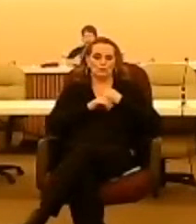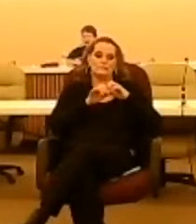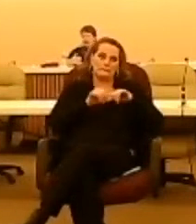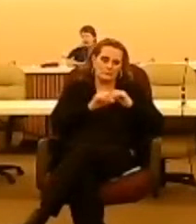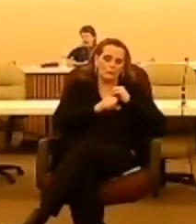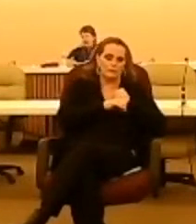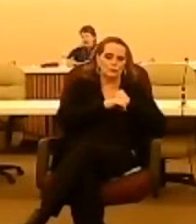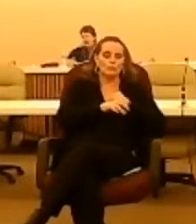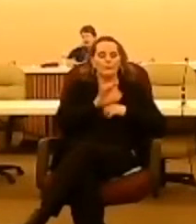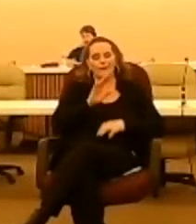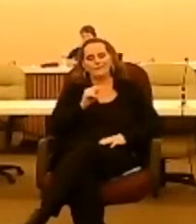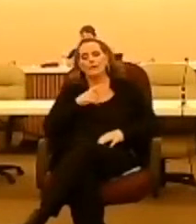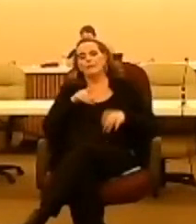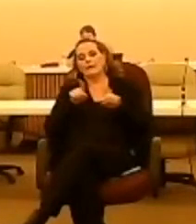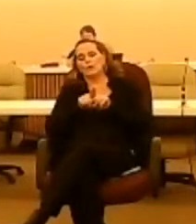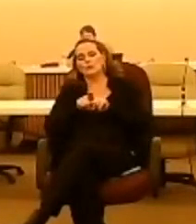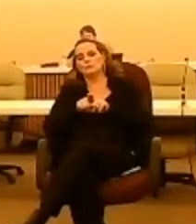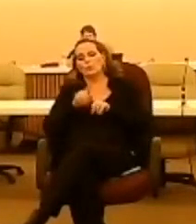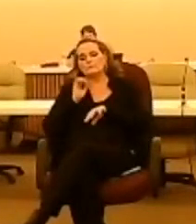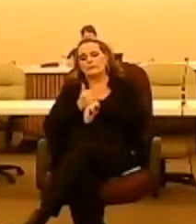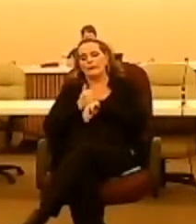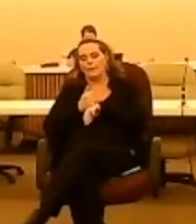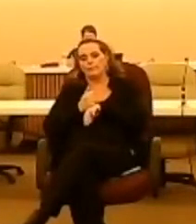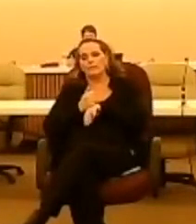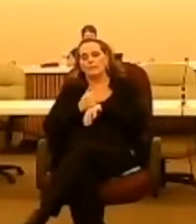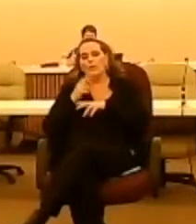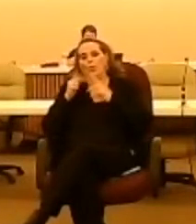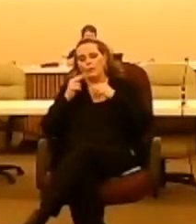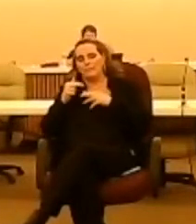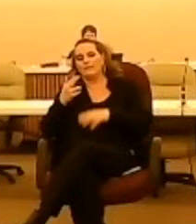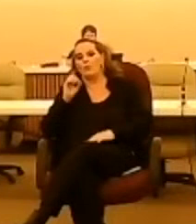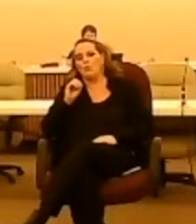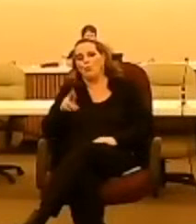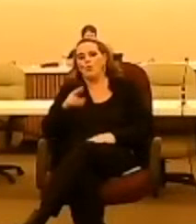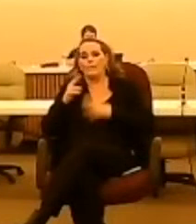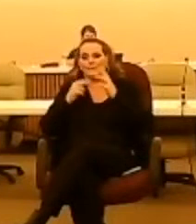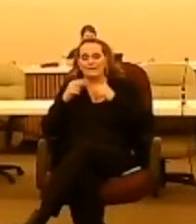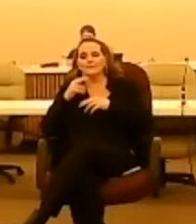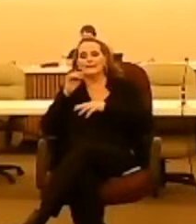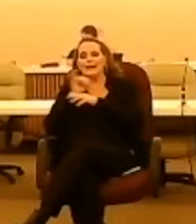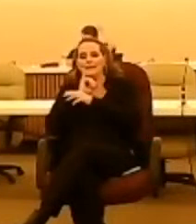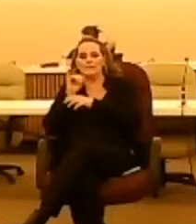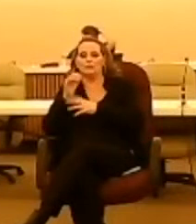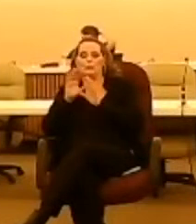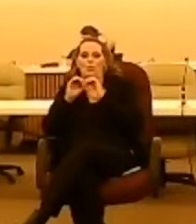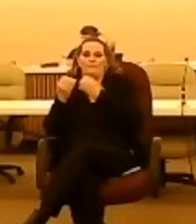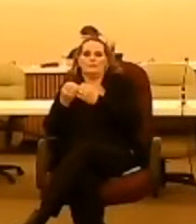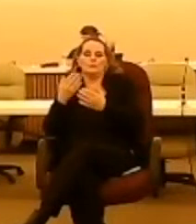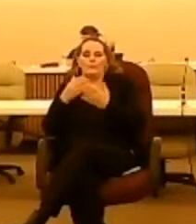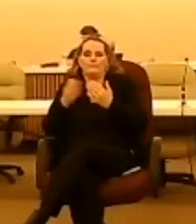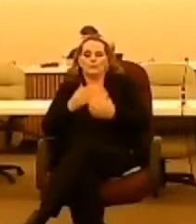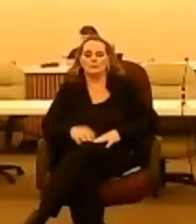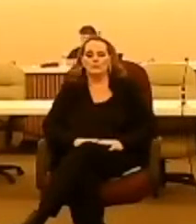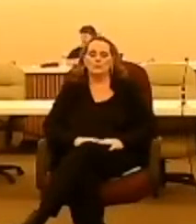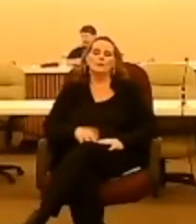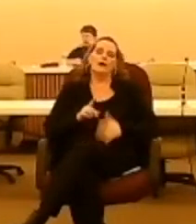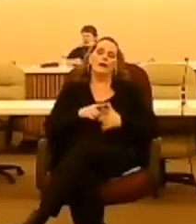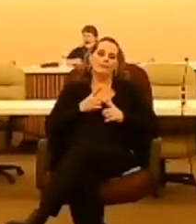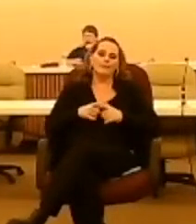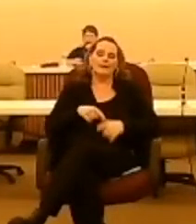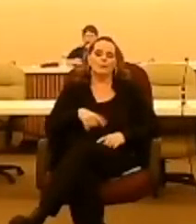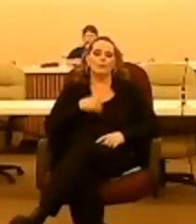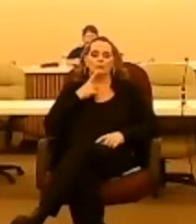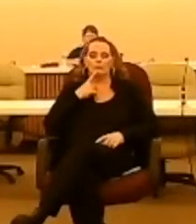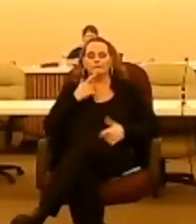this would allow them to also do industrial. And then they'll talk about what they're looking to do potentially with the space